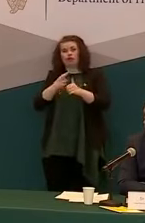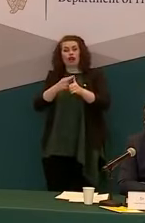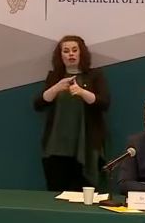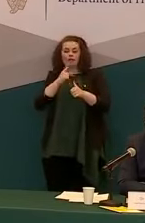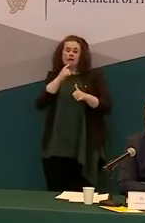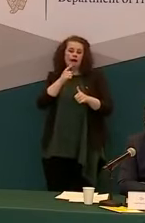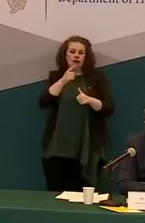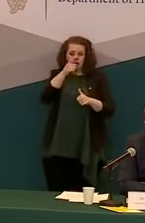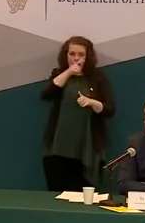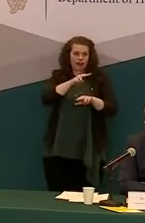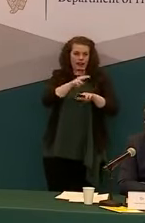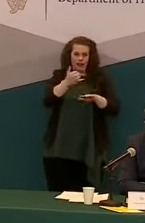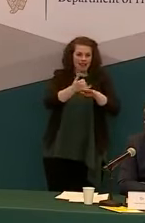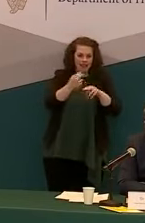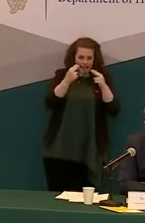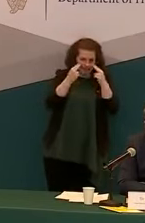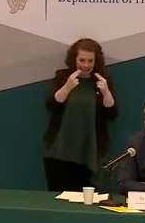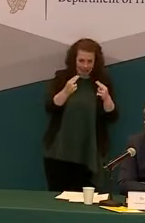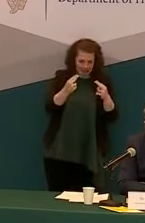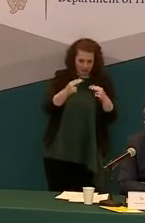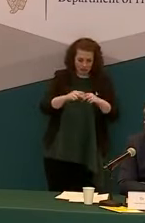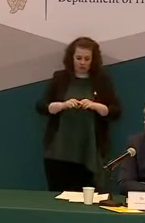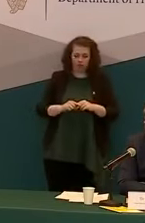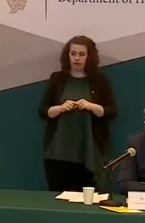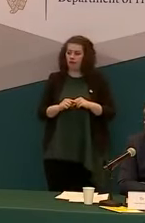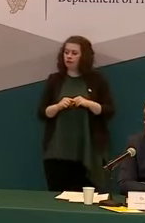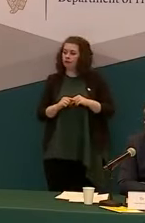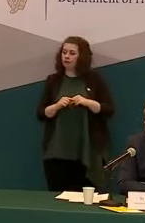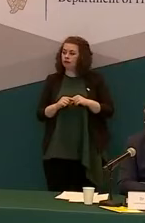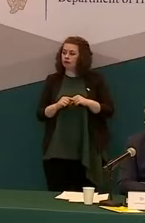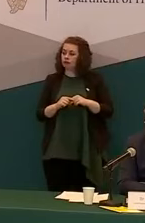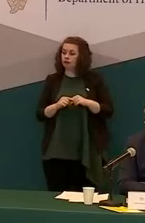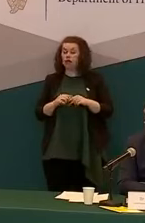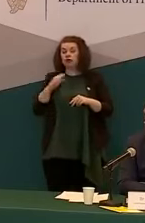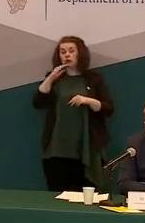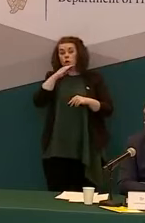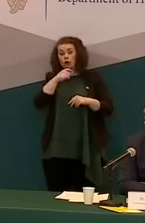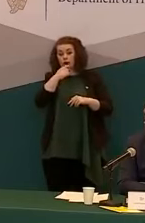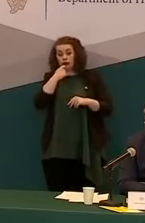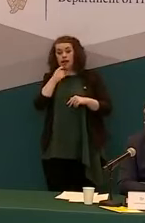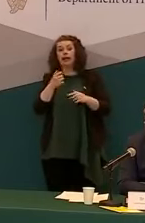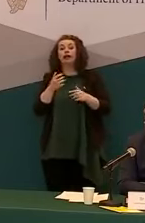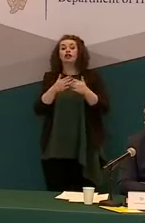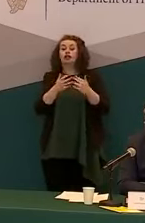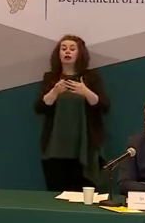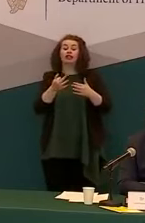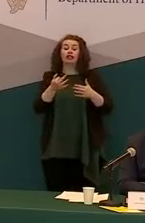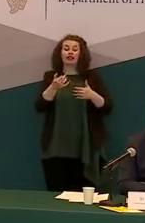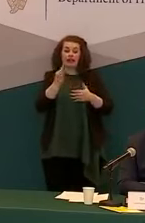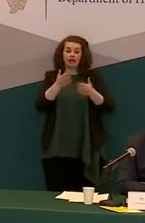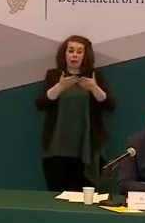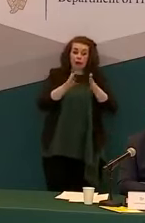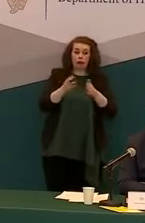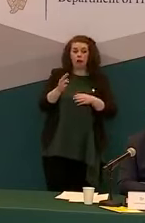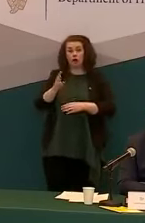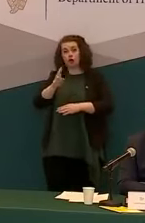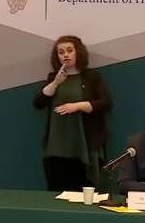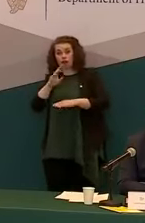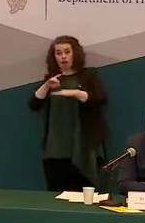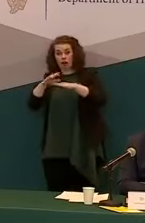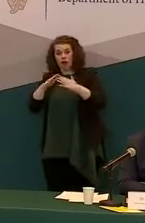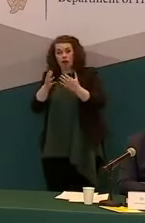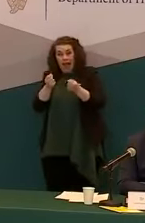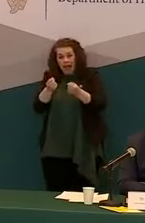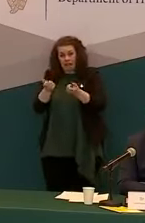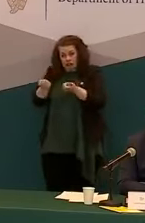presents sometimes atypically. And it's important for people to understand that whether it's private or public facilities, there are existing clinical governance arrangements there. There